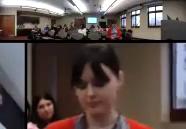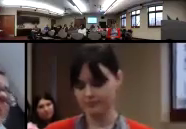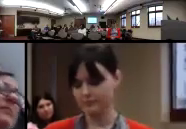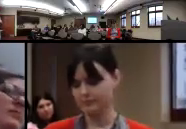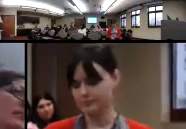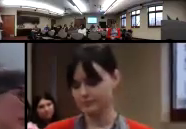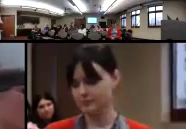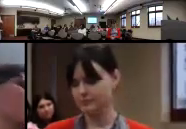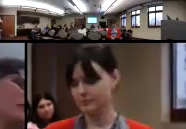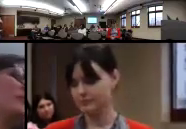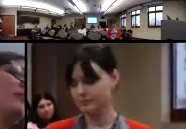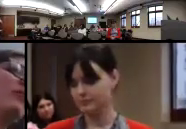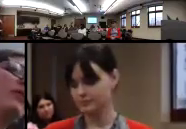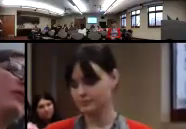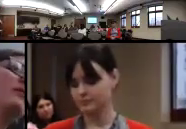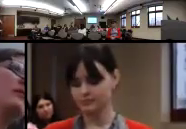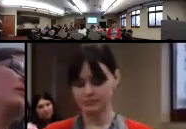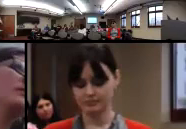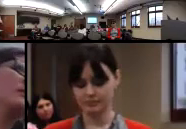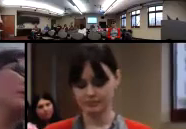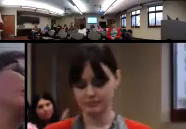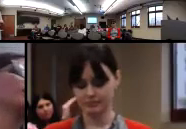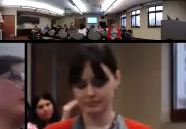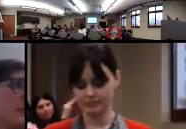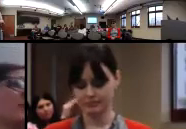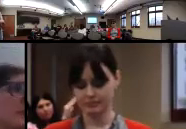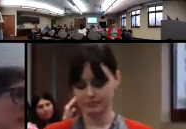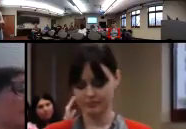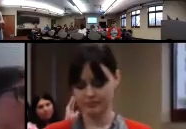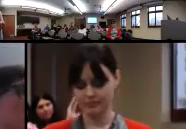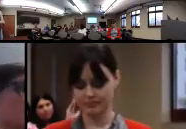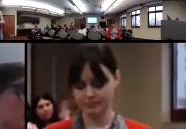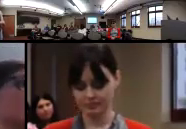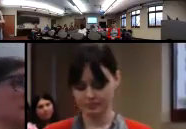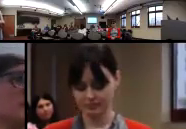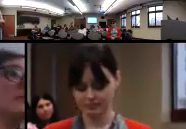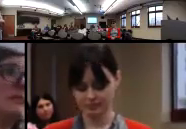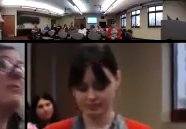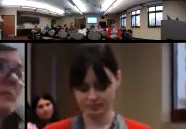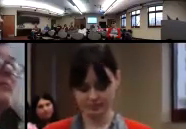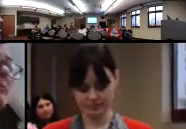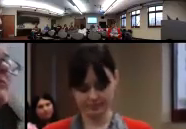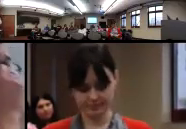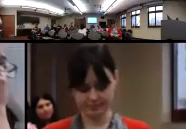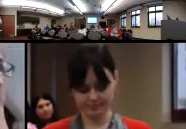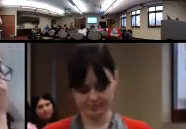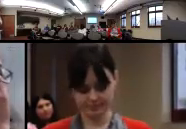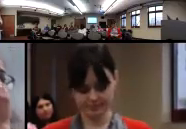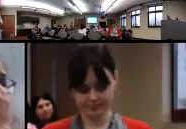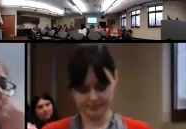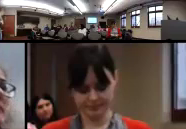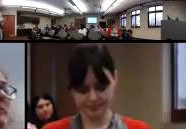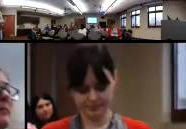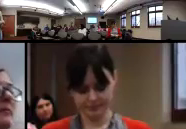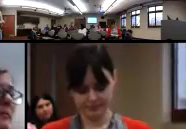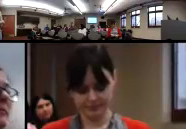to the input. So it's caused by language environment because they're deaf. Okay. So I'm thinking about another